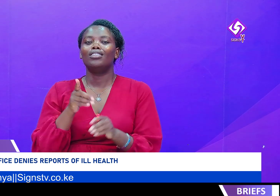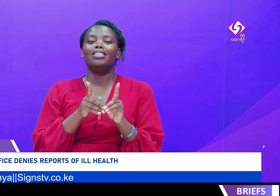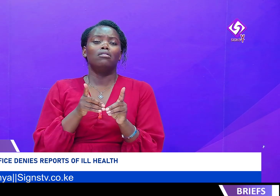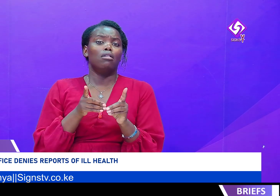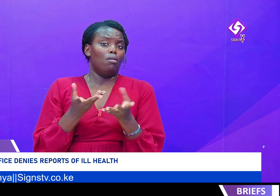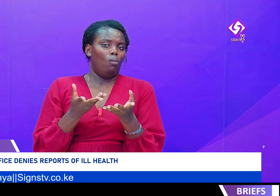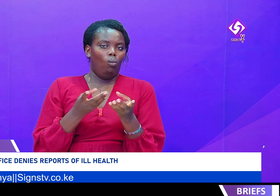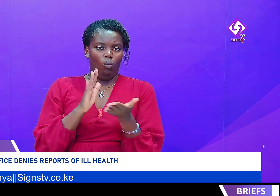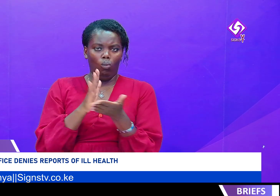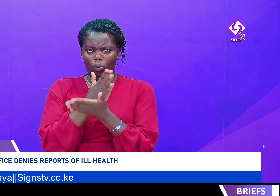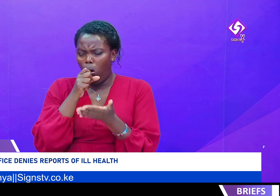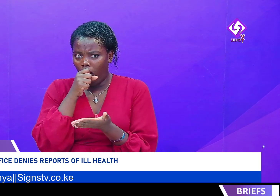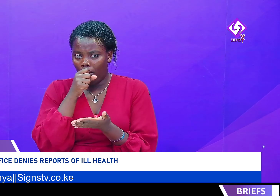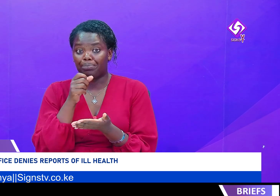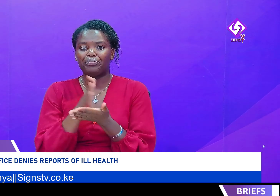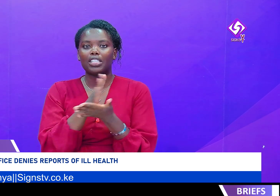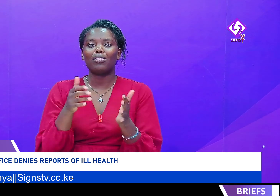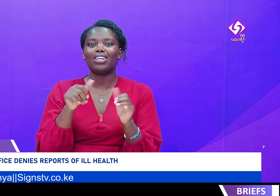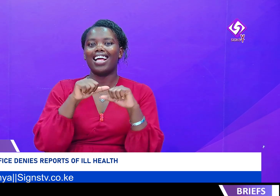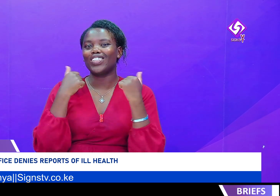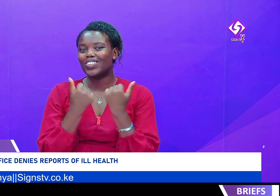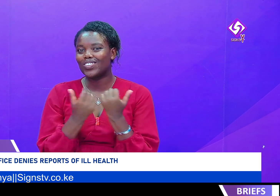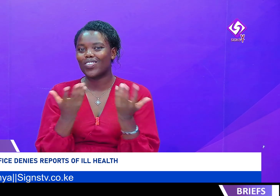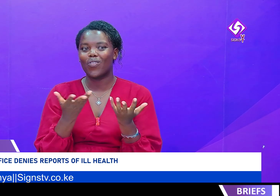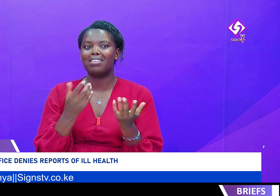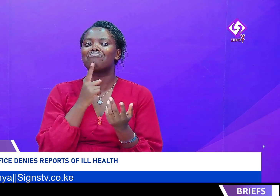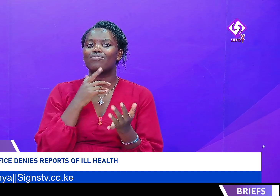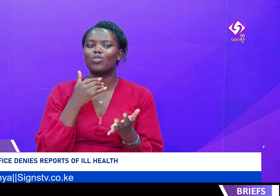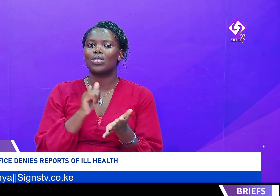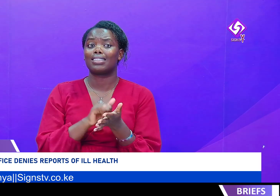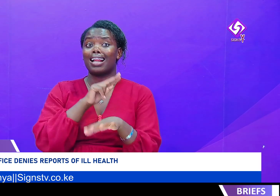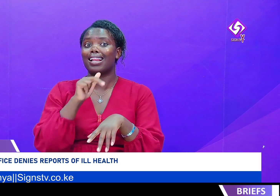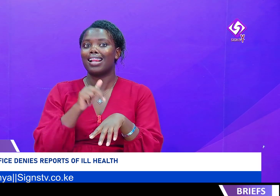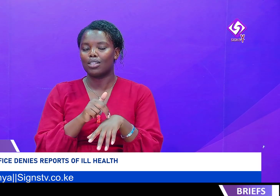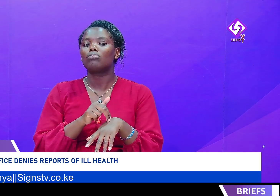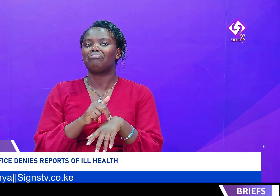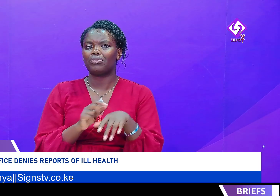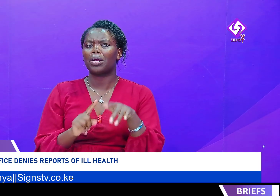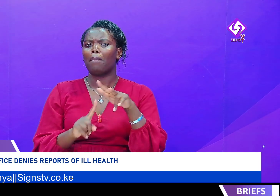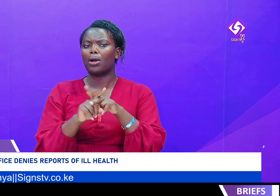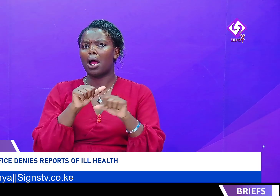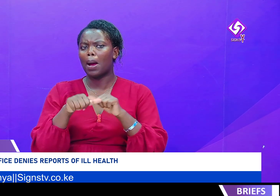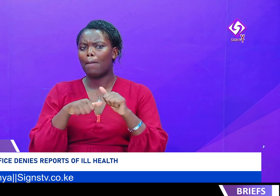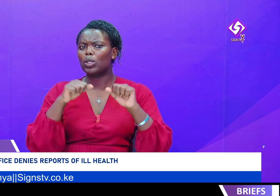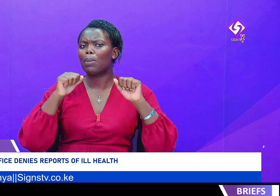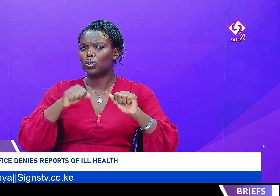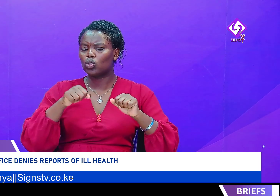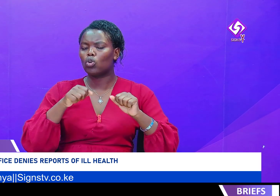the Kenya Pharmaceutical Distributors Association, KPDA, has sounded a